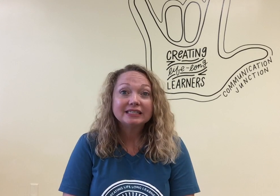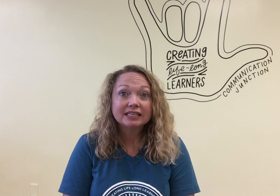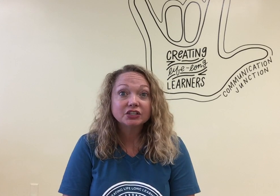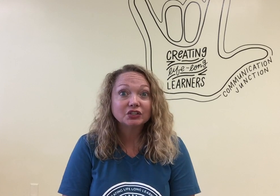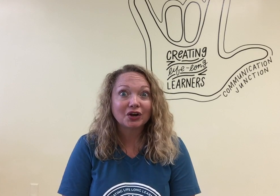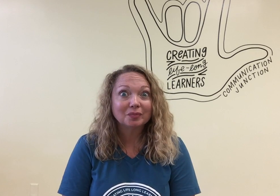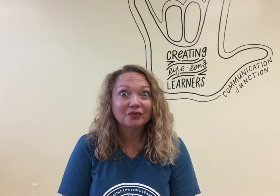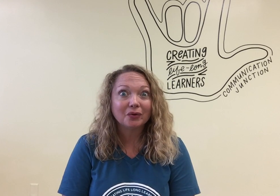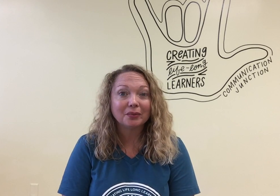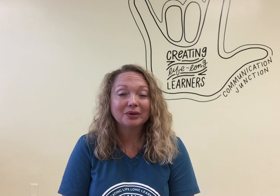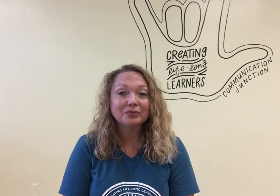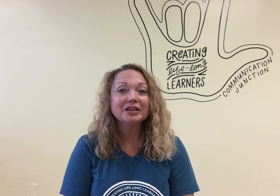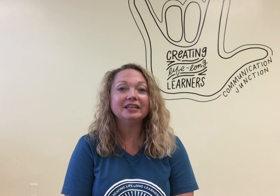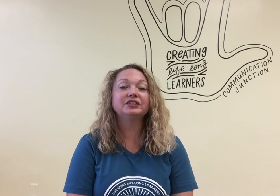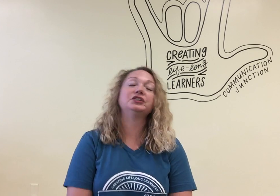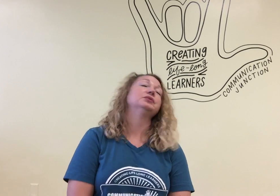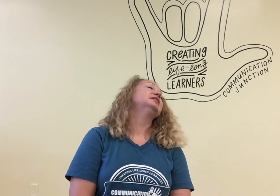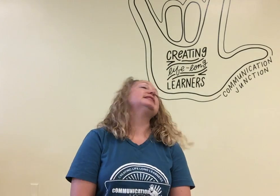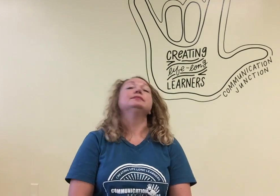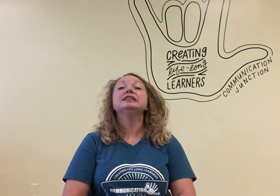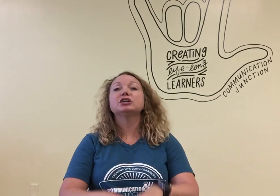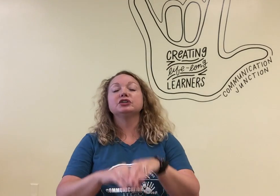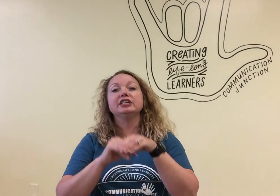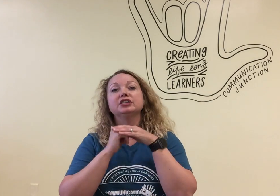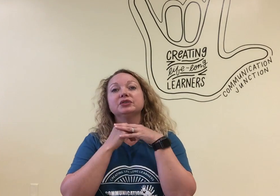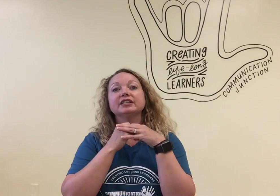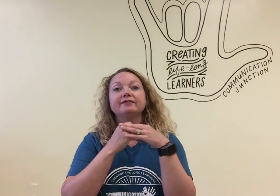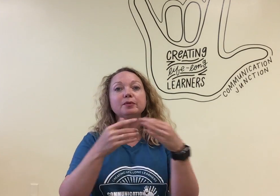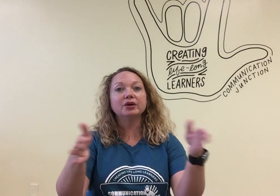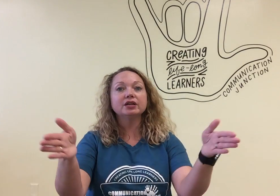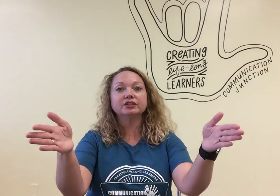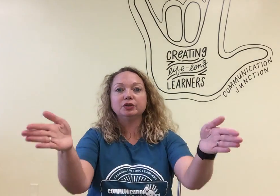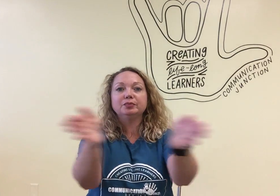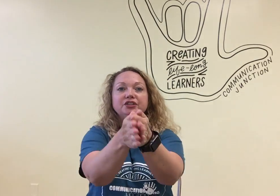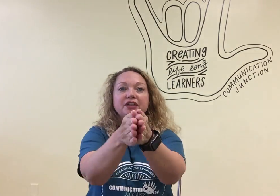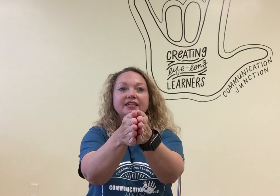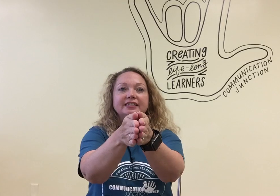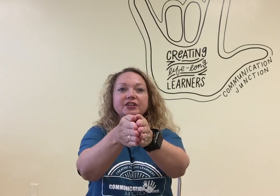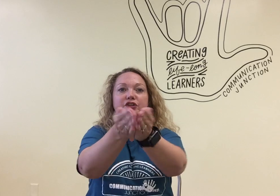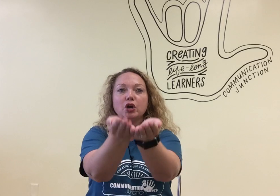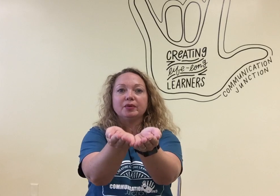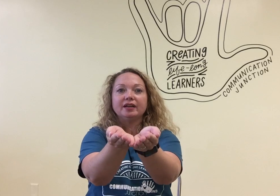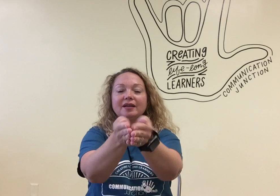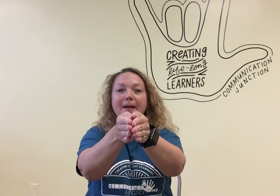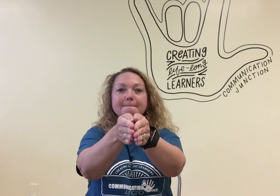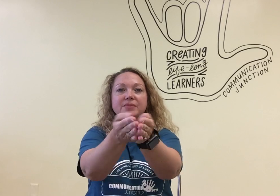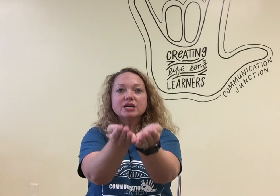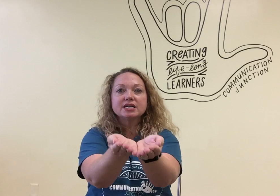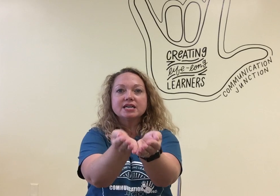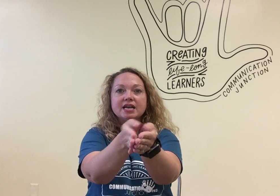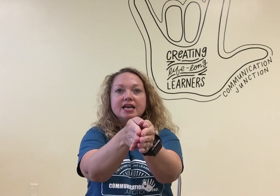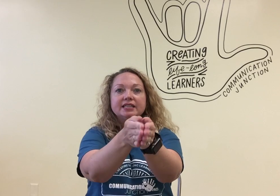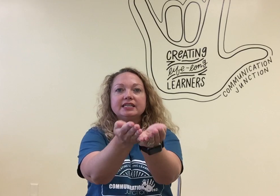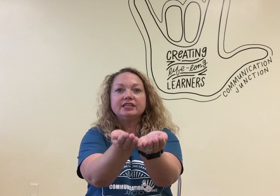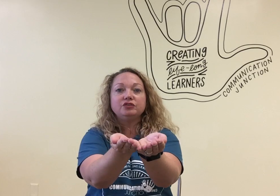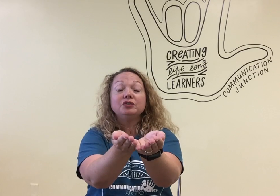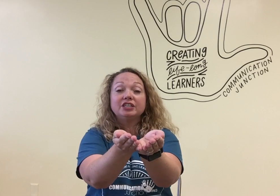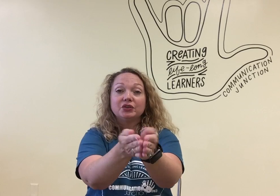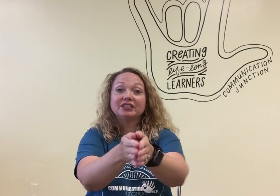sing a song before we read. So to sing my song, you need to know the sign for book. So you put your hands together and you open it, book. Then you need to know the sign